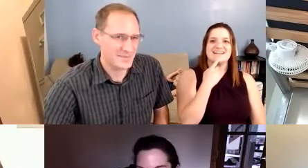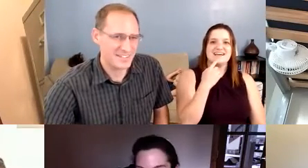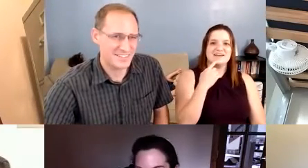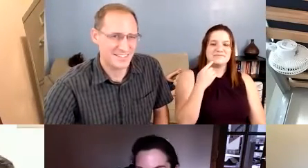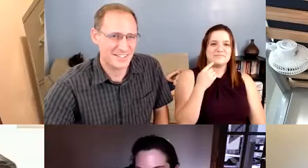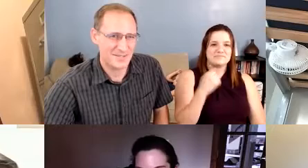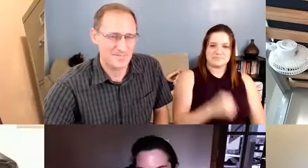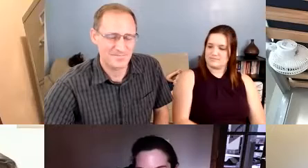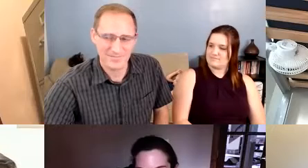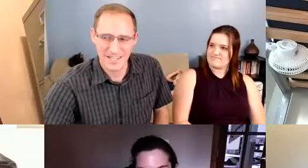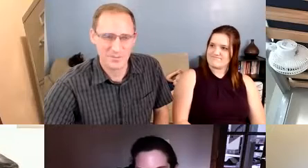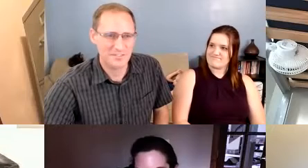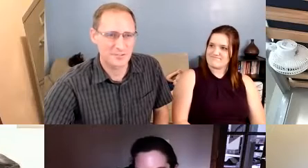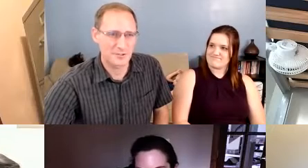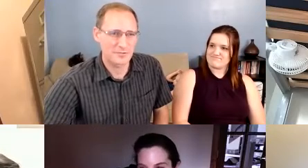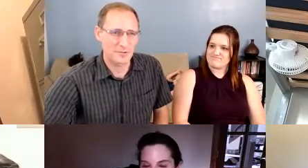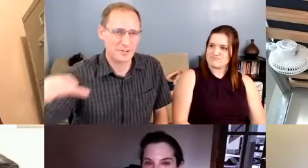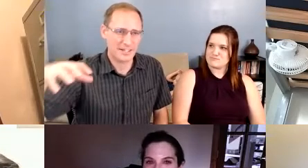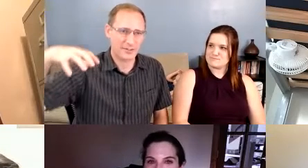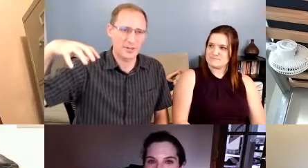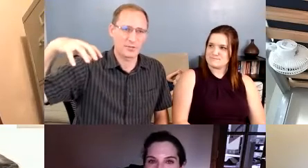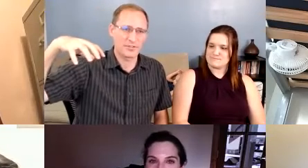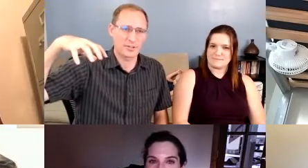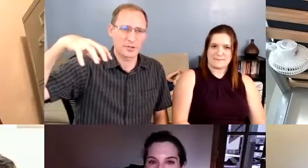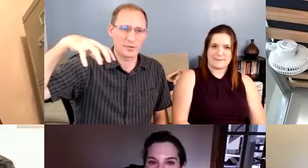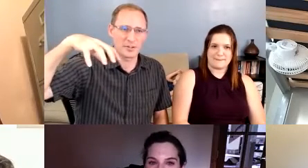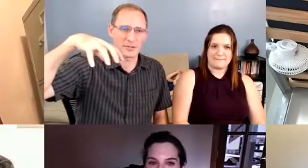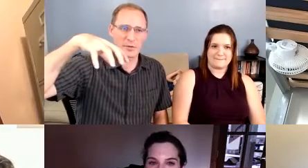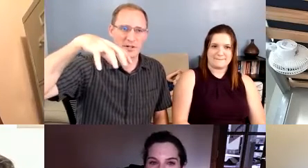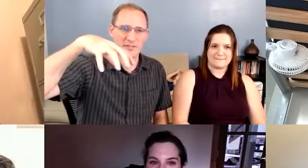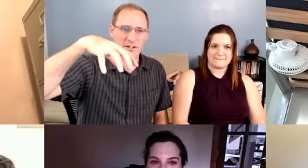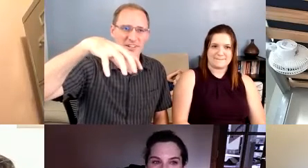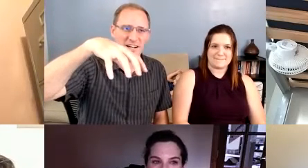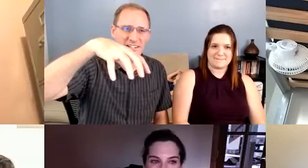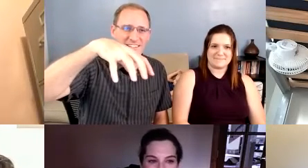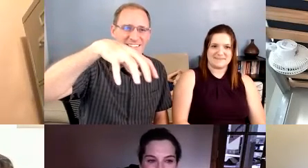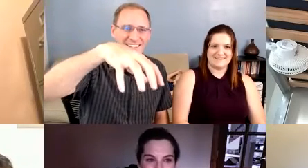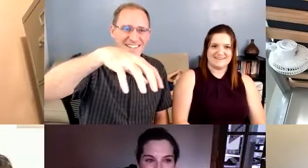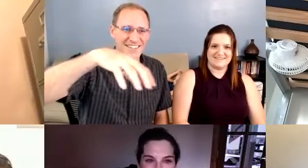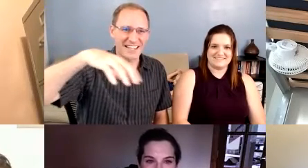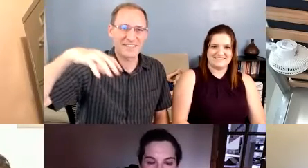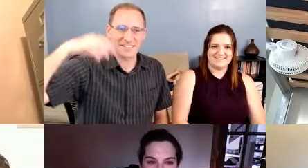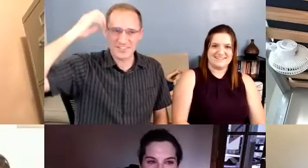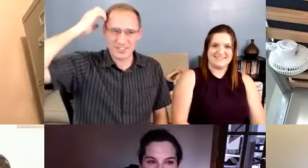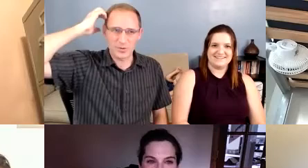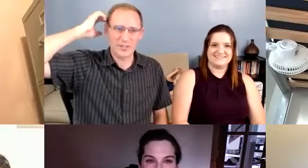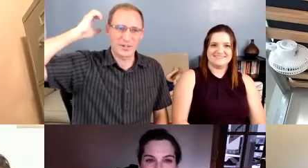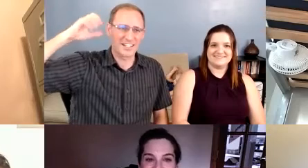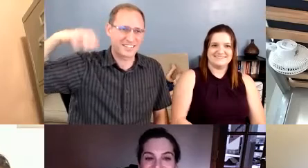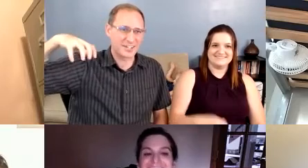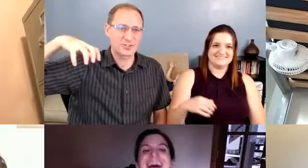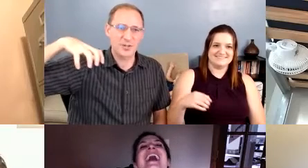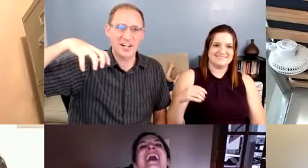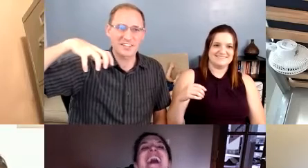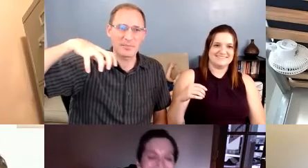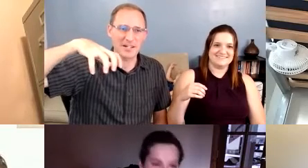said. Has anybody seen Emperor's New Groove where like they're going toward over the waterfall on the log? And it's like that feels like 2020. It's